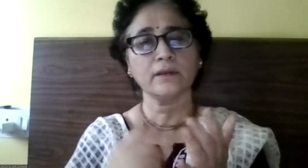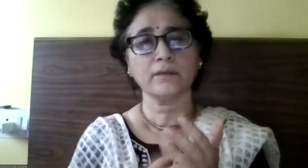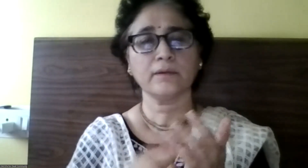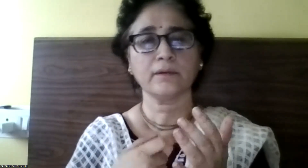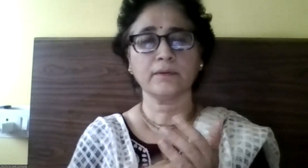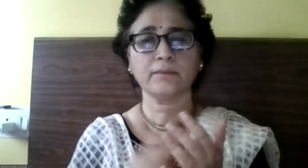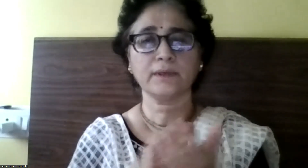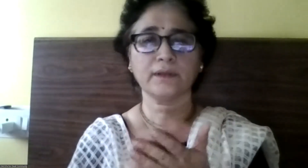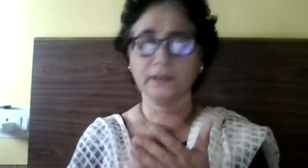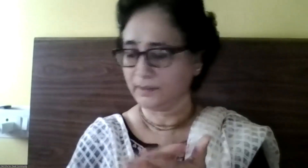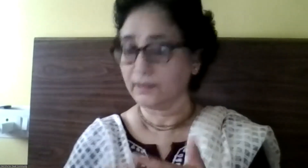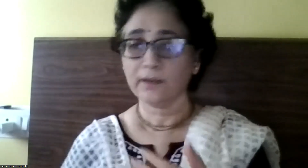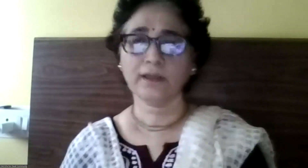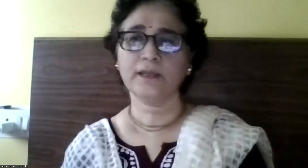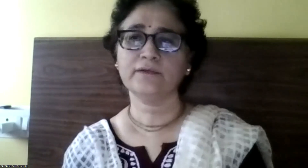Yeah, I'm back, Mataji.